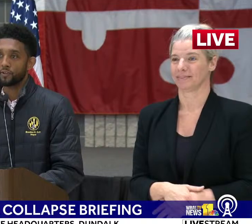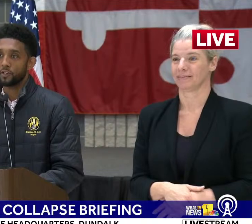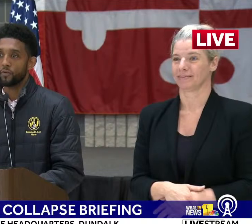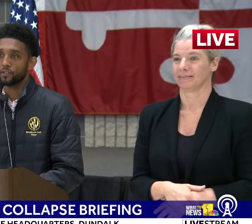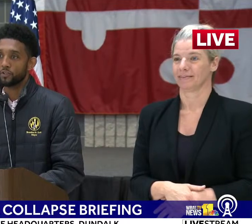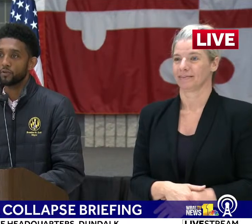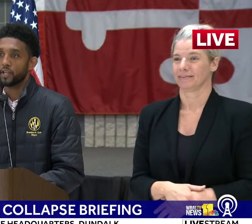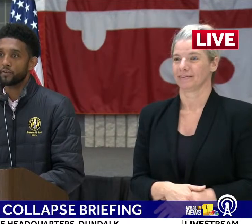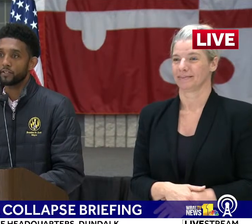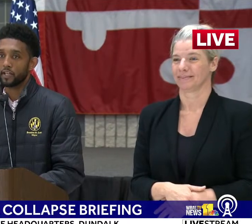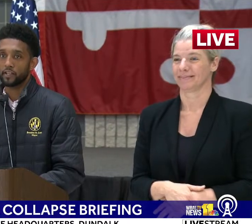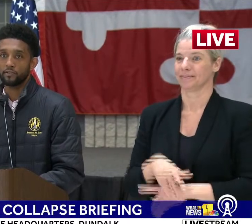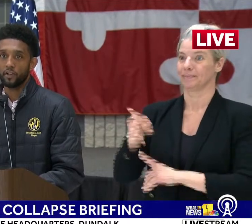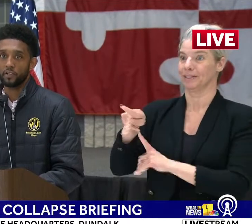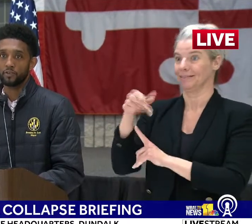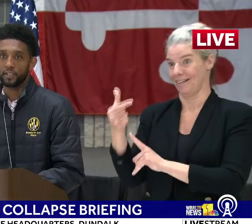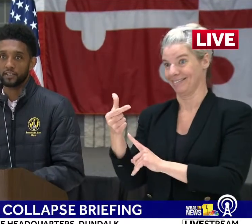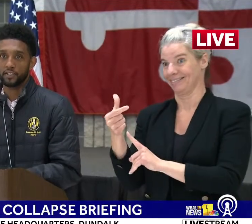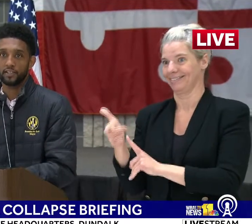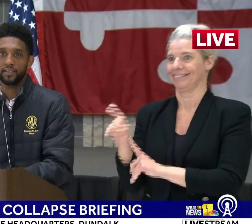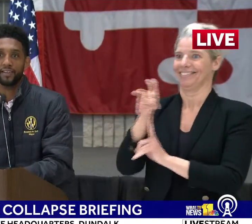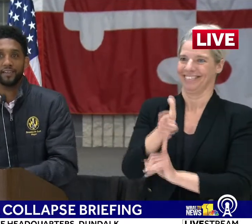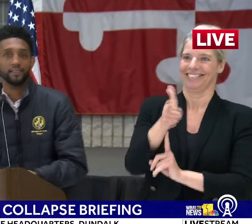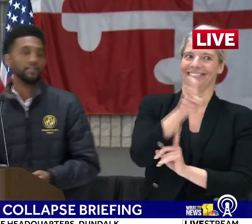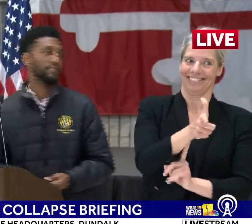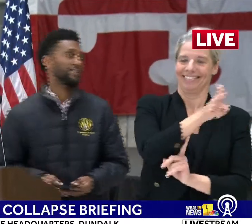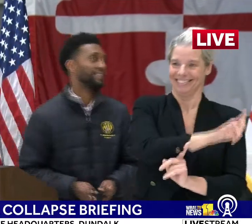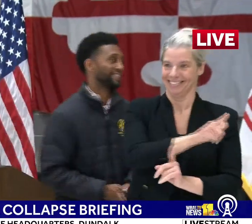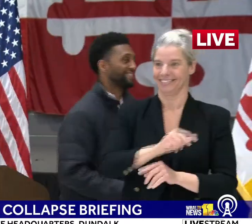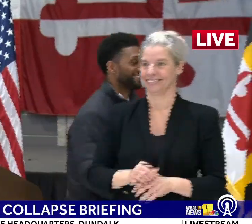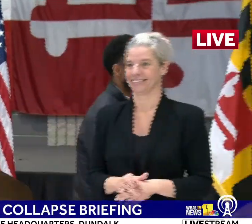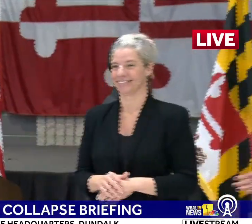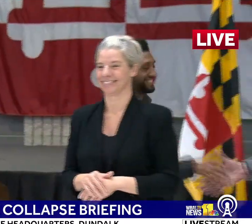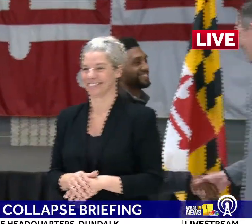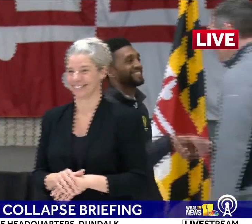guard to the center. I'll turn it over to County Executive Johnny Olszewski.